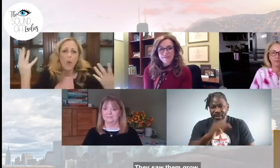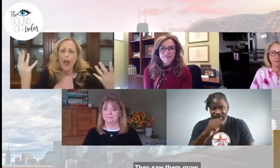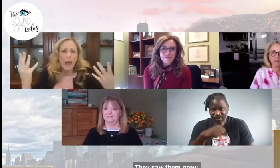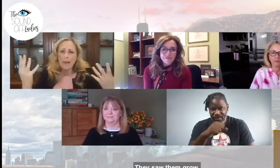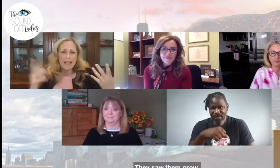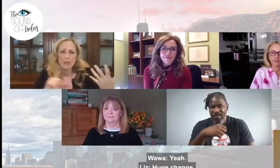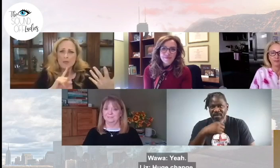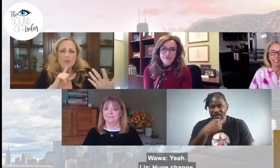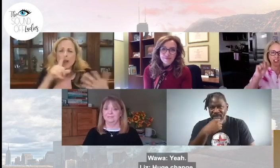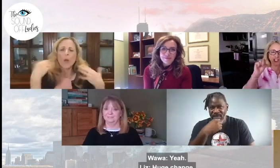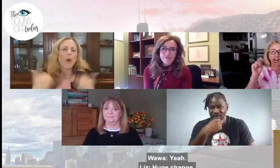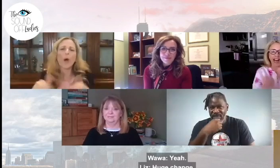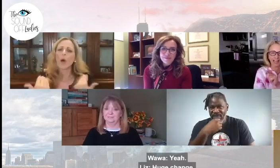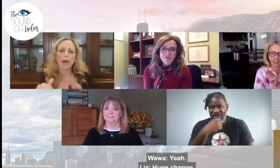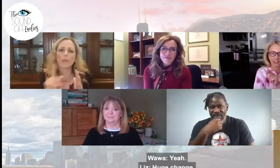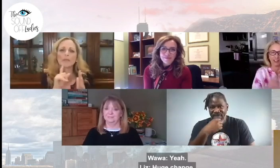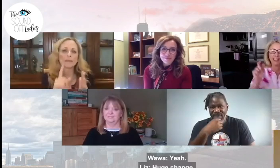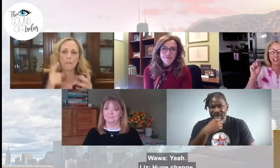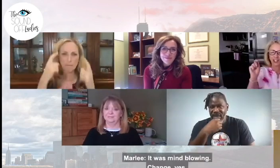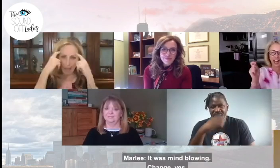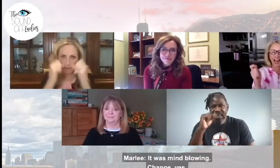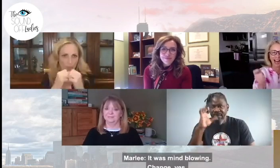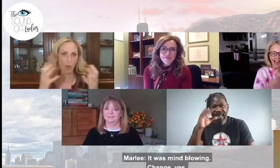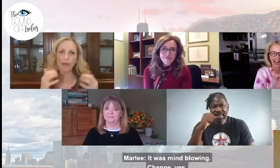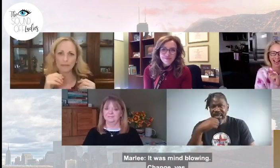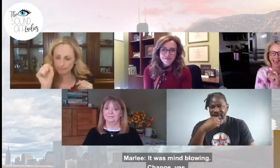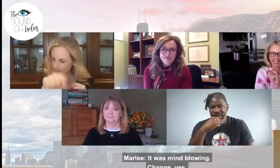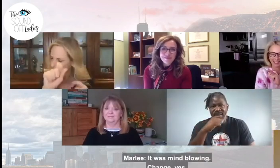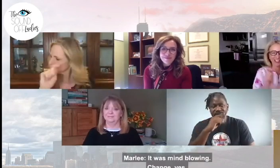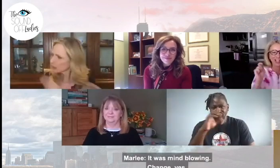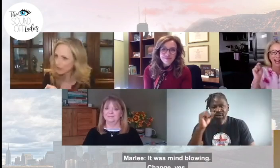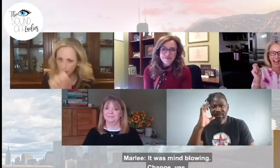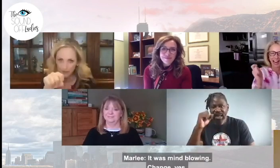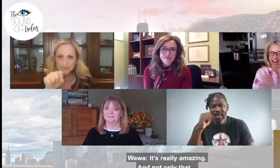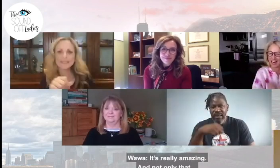And we were able to really grow in that program. It was amazing. It changed our lives.